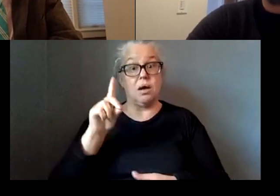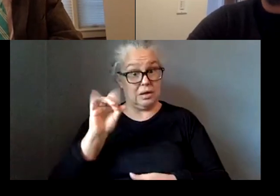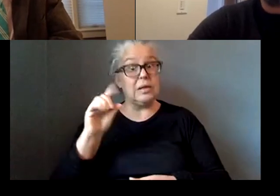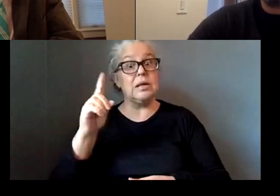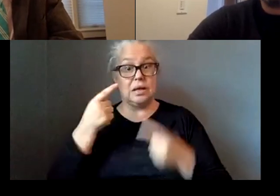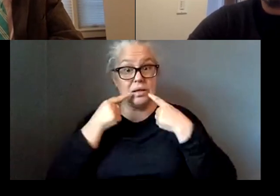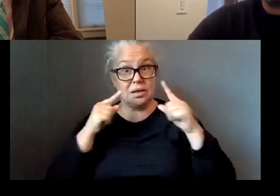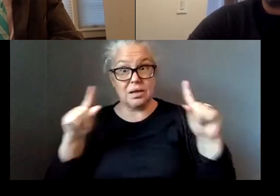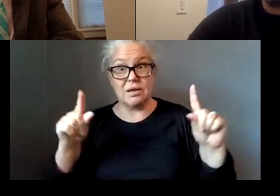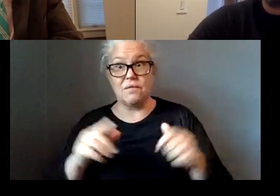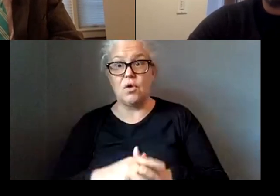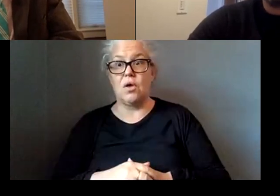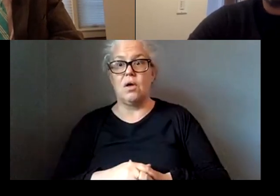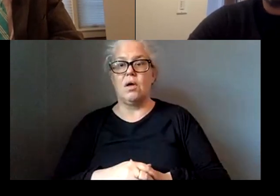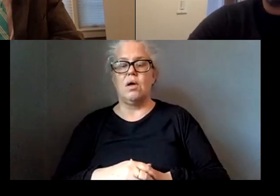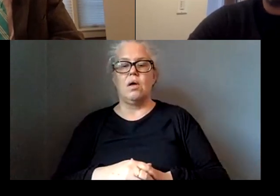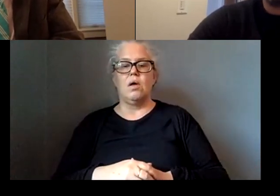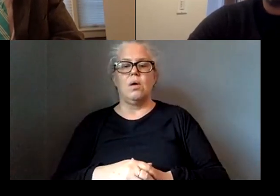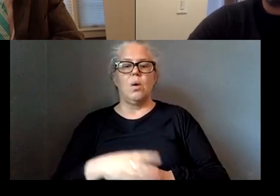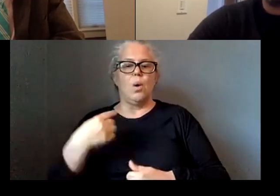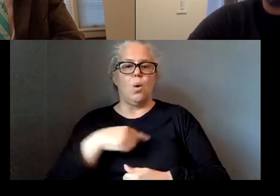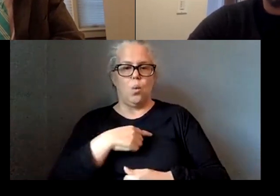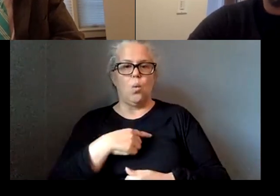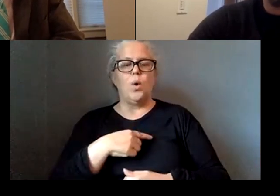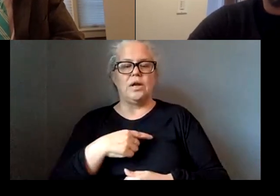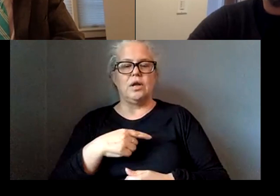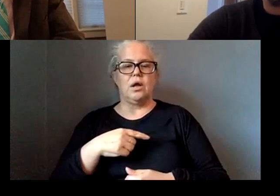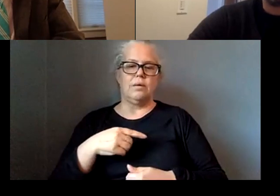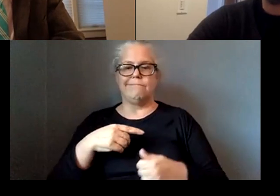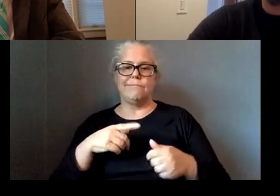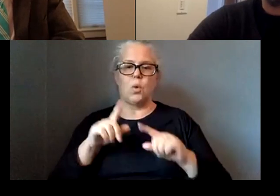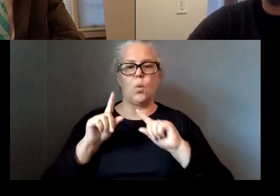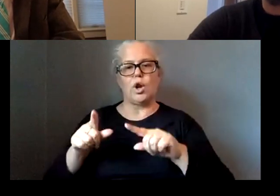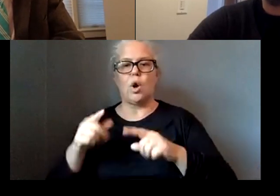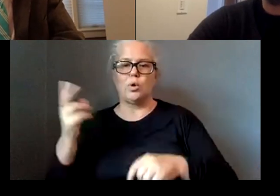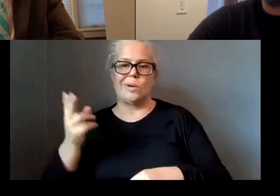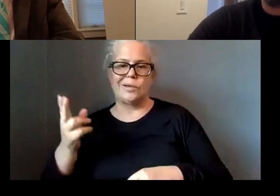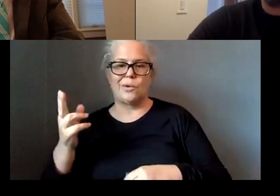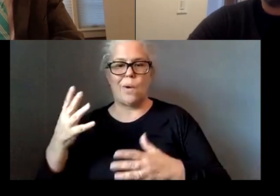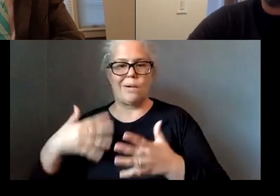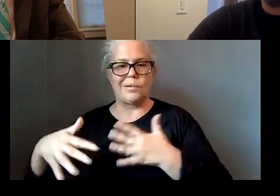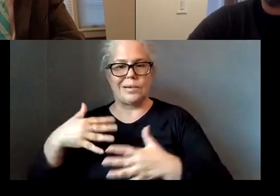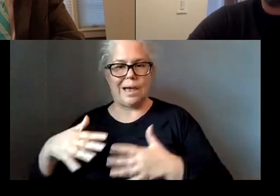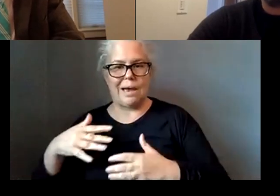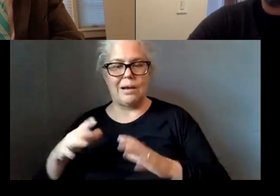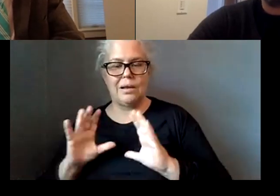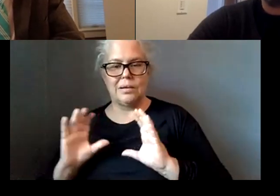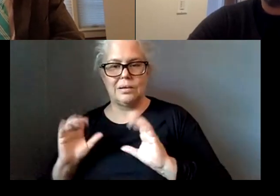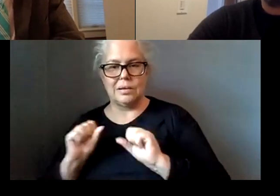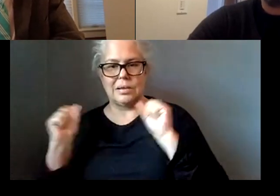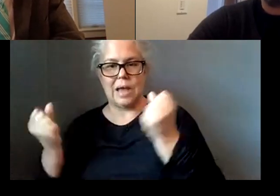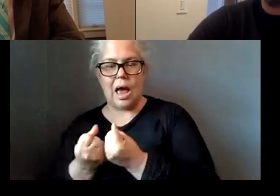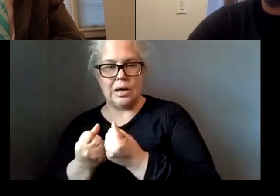of scholarships. I guess you could say we did road shows. We went to various historical societies here in